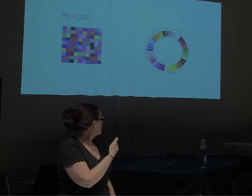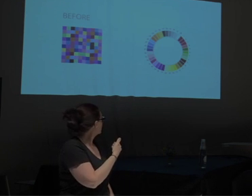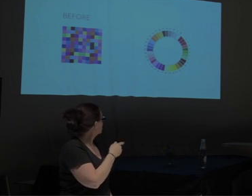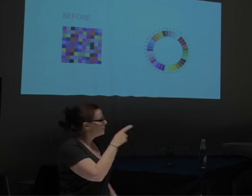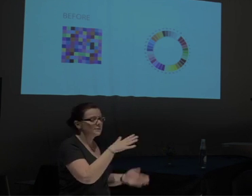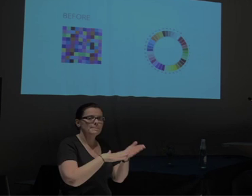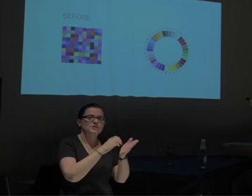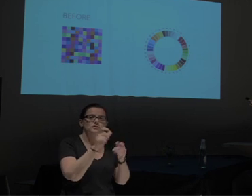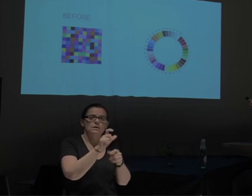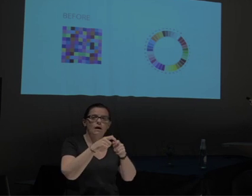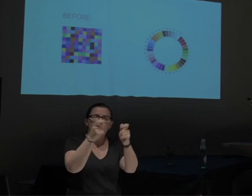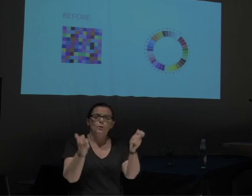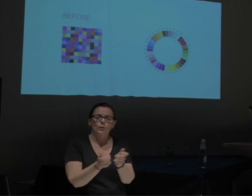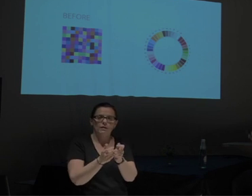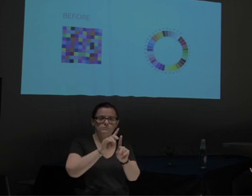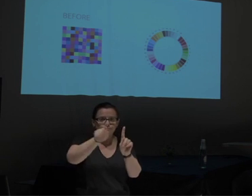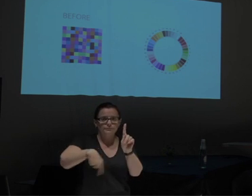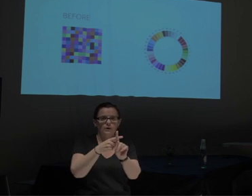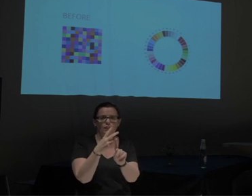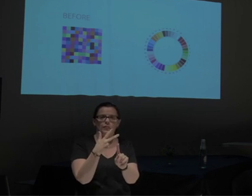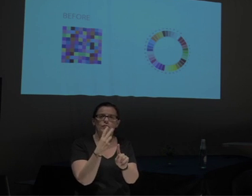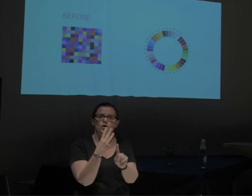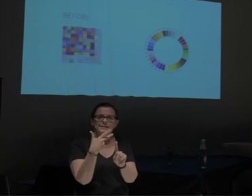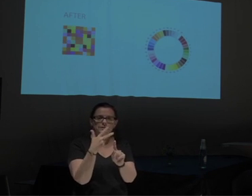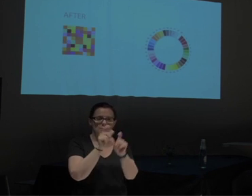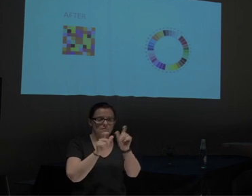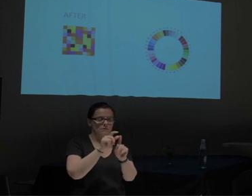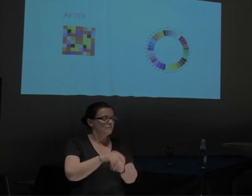Manchester Colour Wheel with its range of 38 colours.